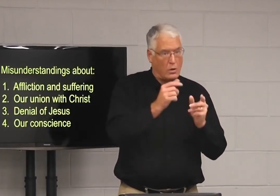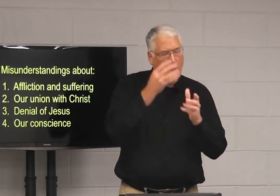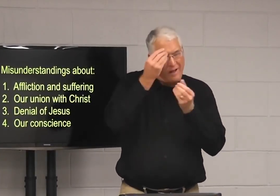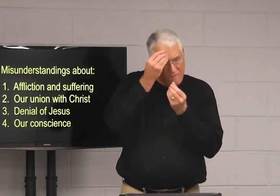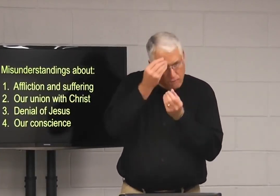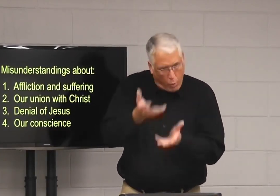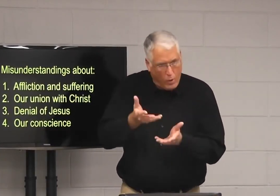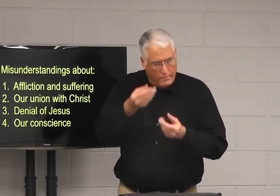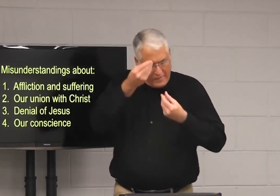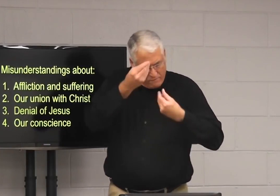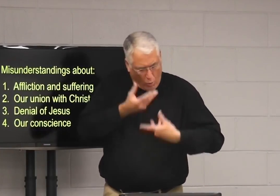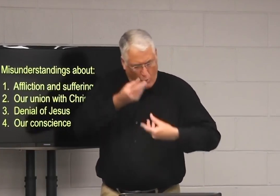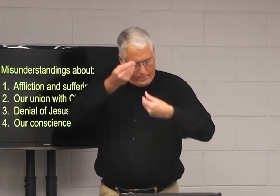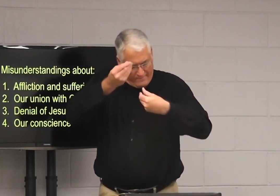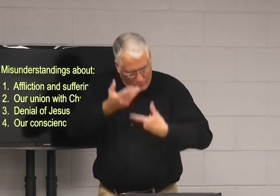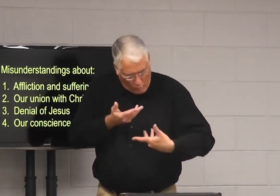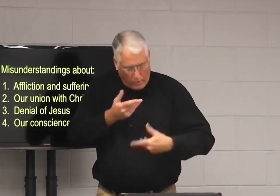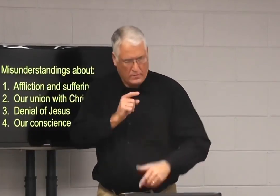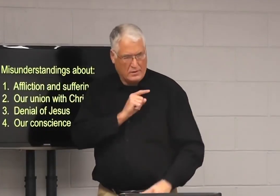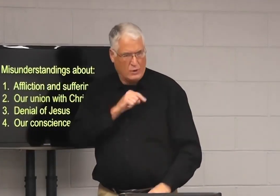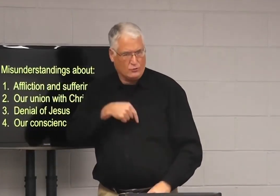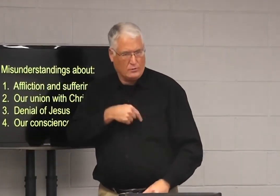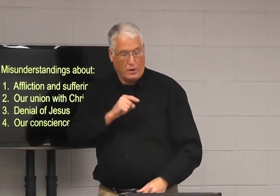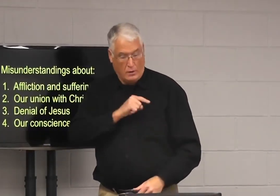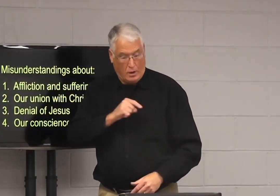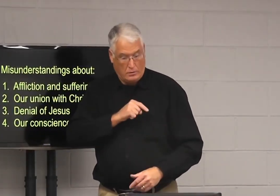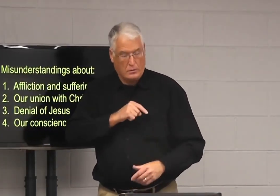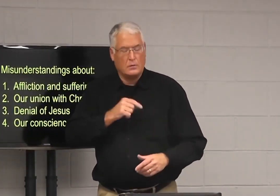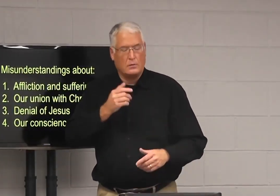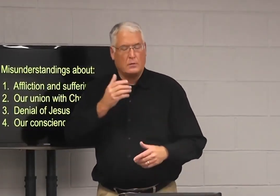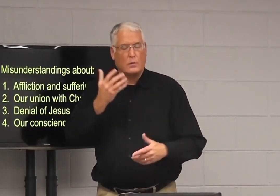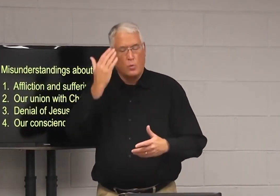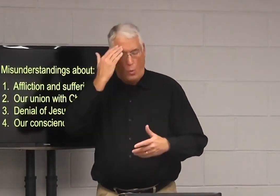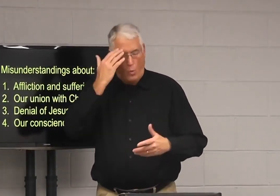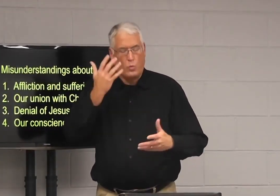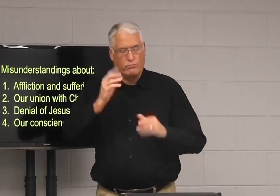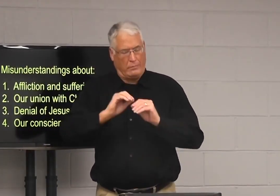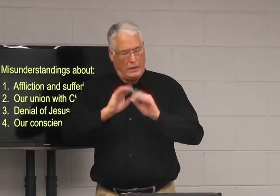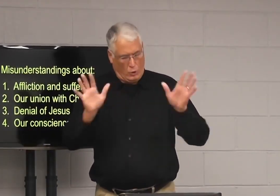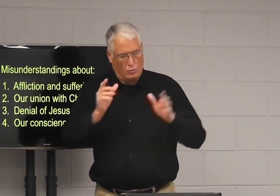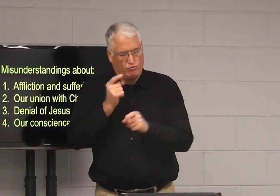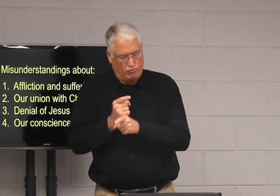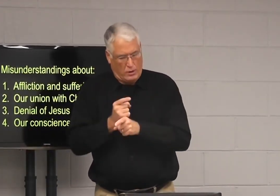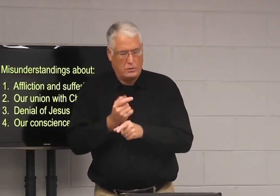God's word should inform our conscience or teach our conscience.